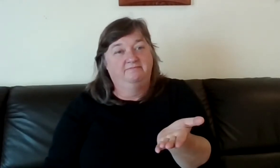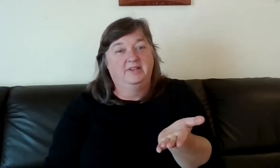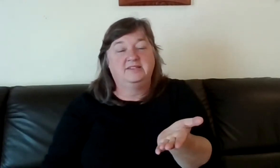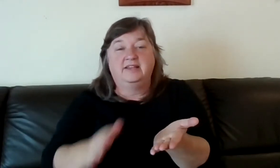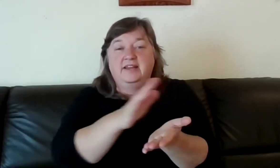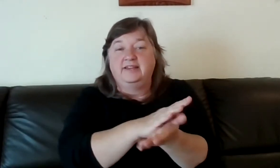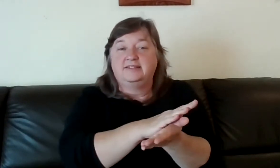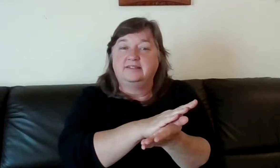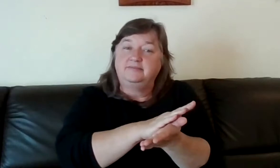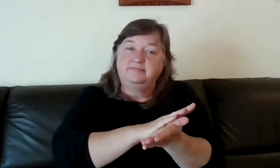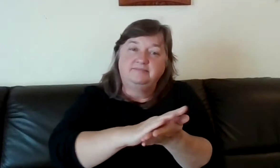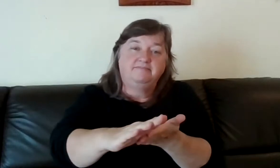is like nice,